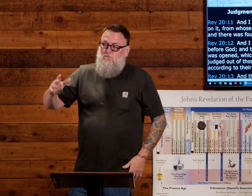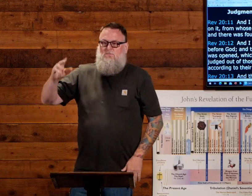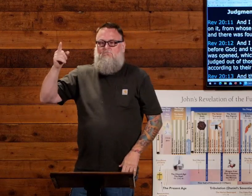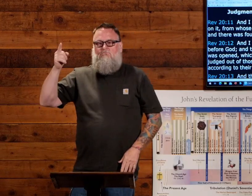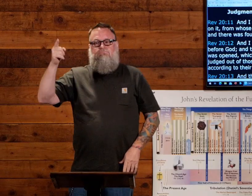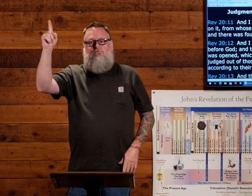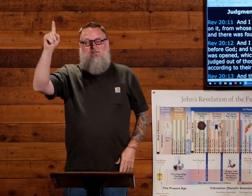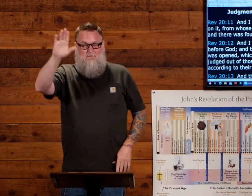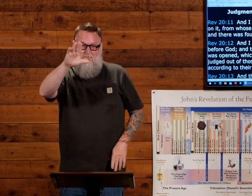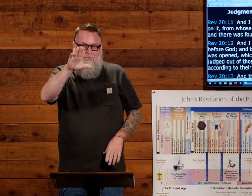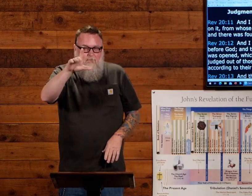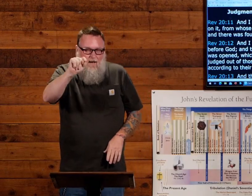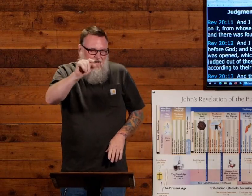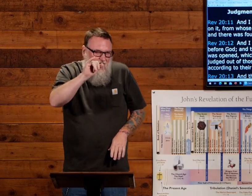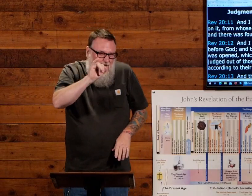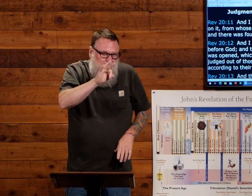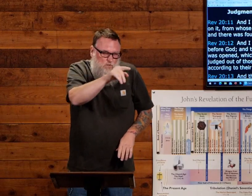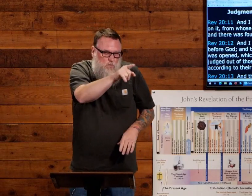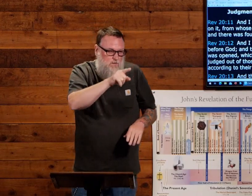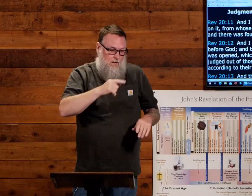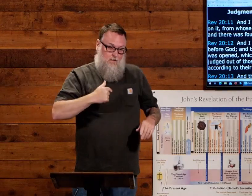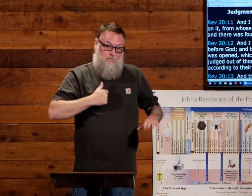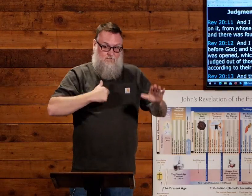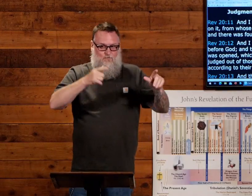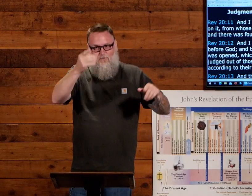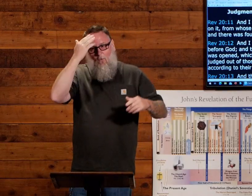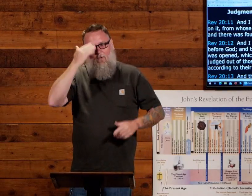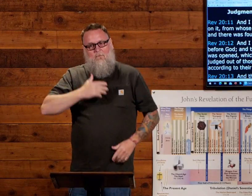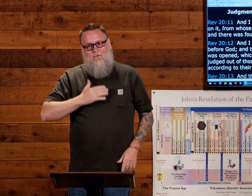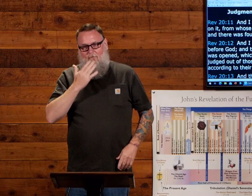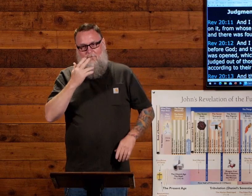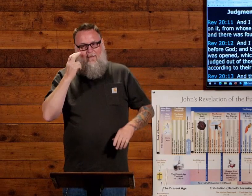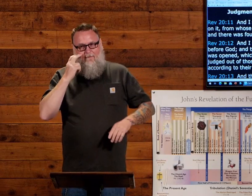gay movement using the rainbow as their flag and stuff?